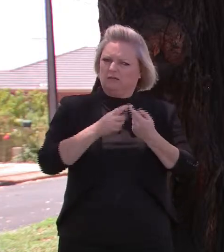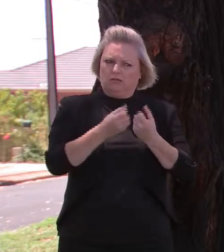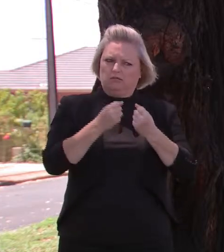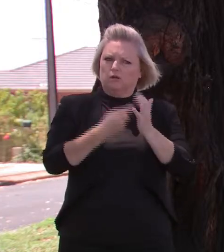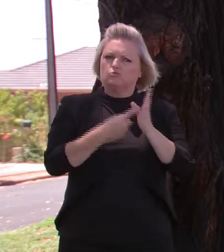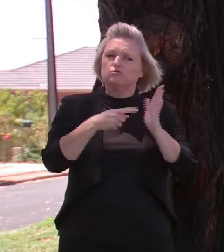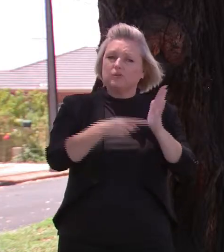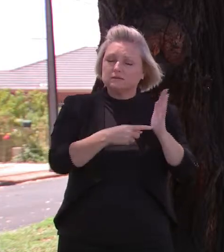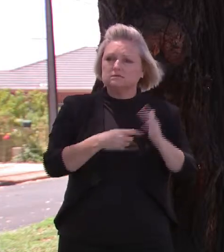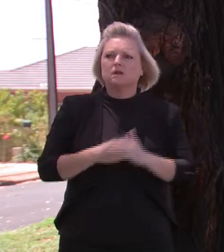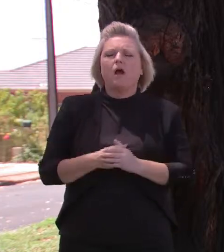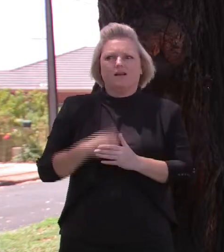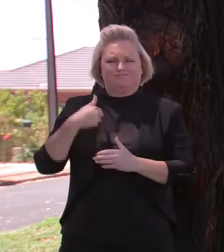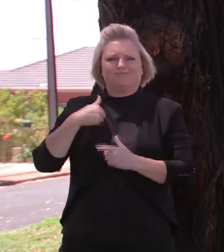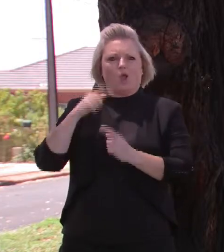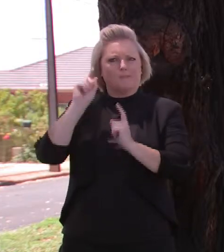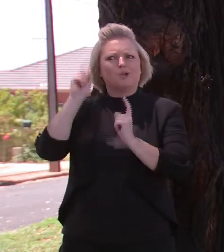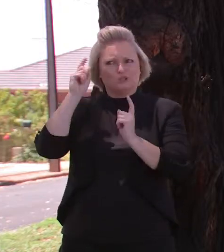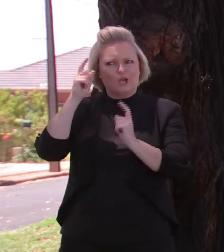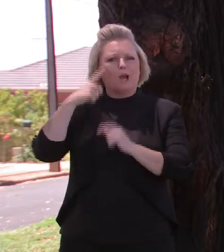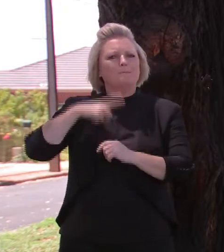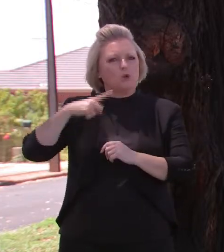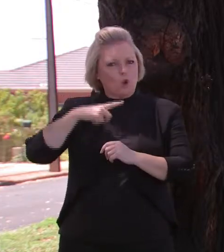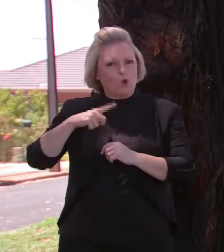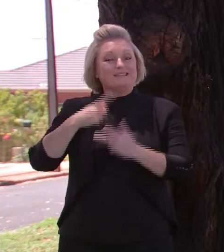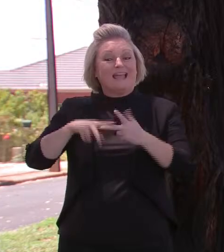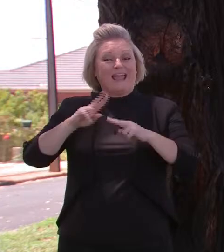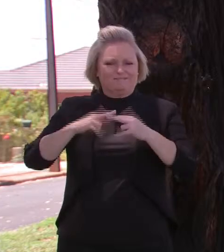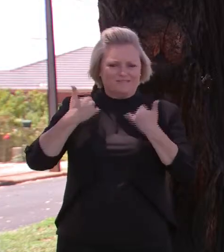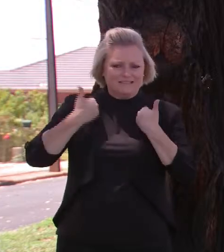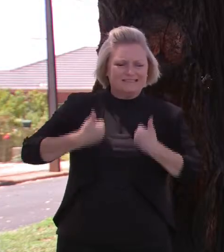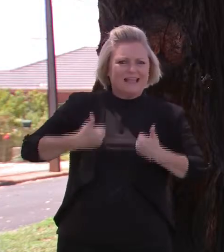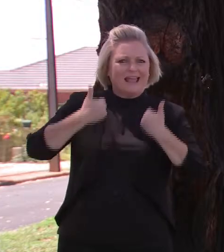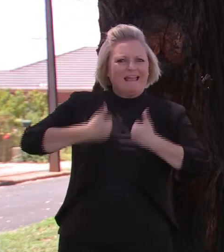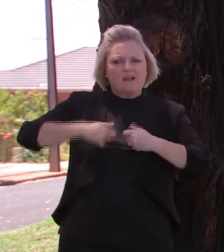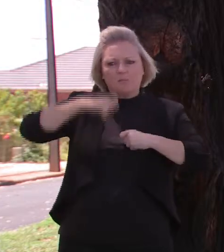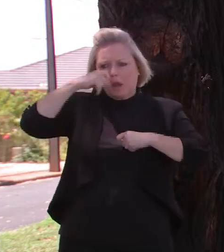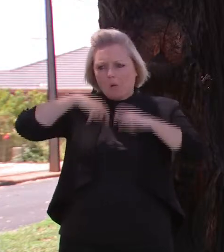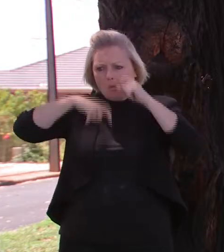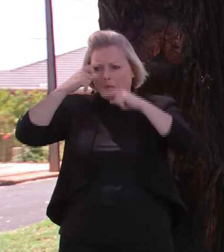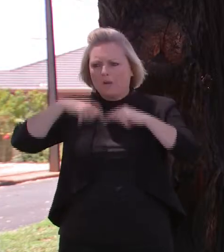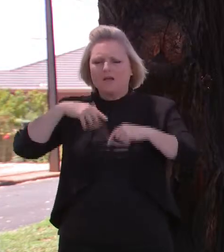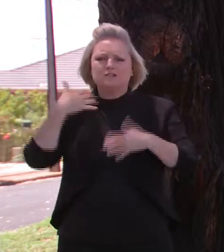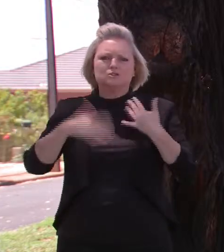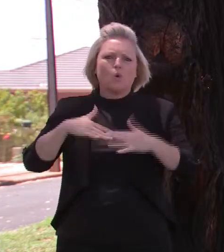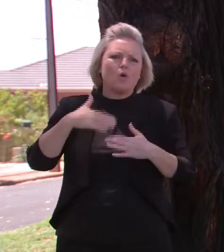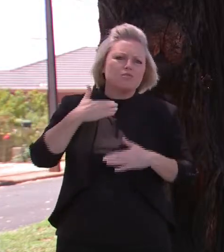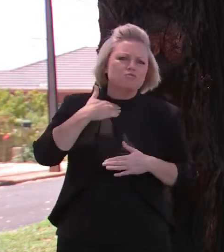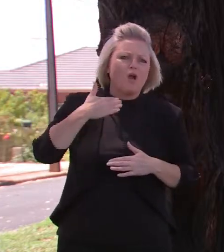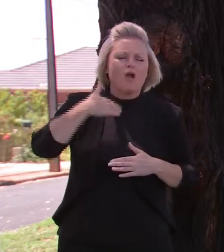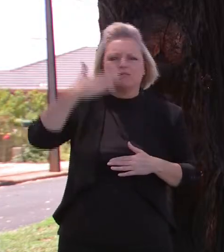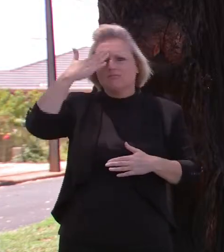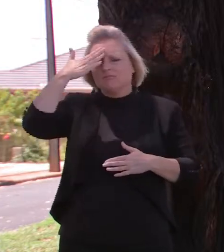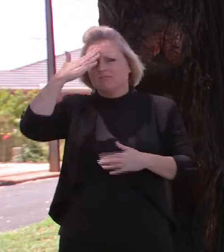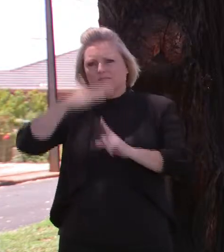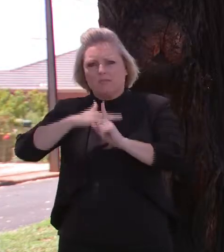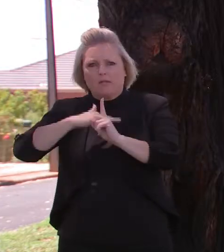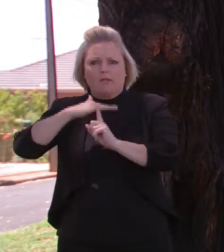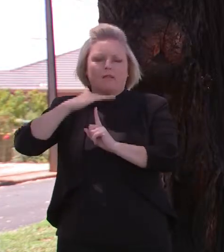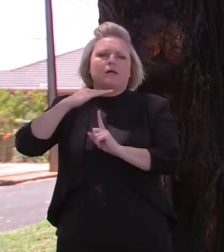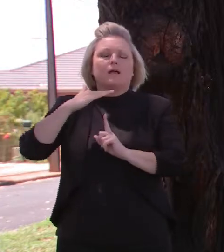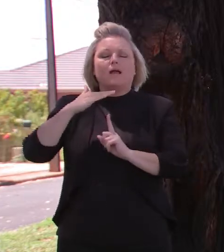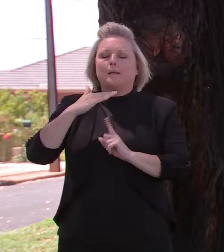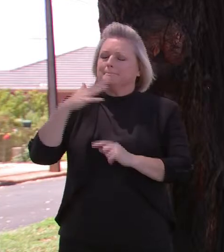at the moment is that the PCR test is the one to have, especially if you've got any symptoms whatsoever. We